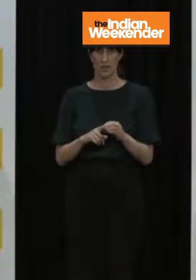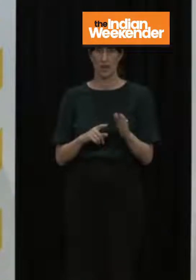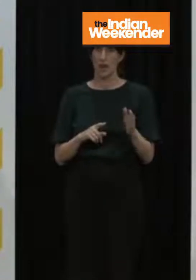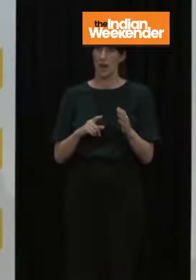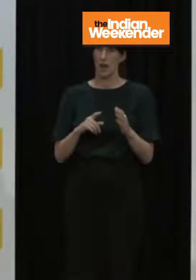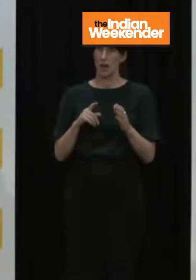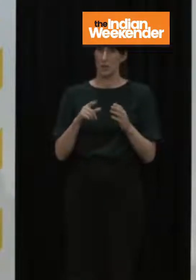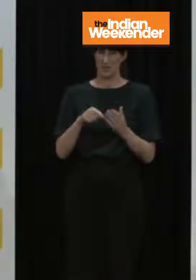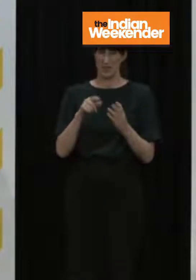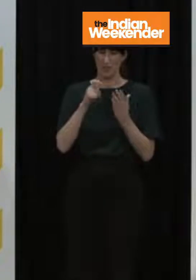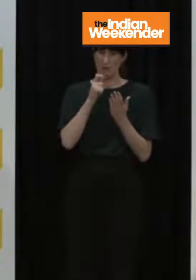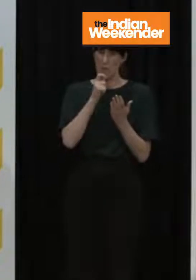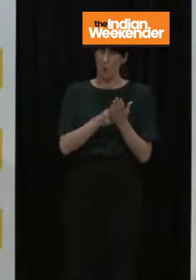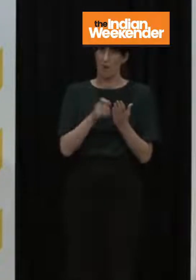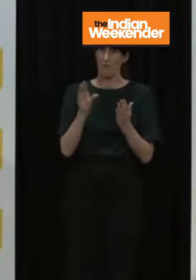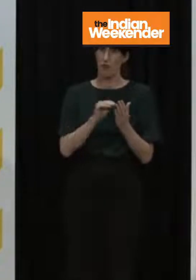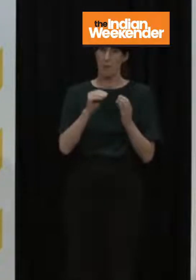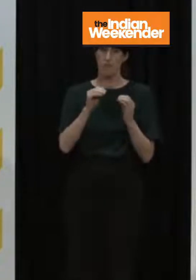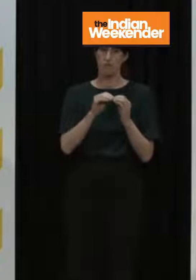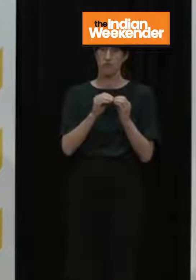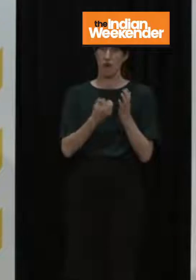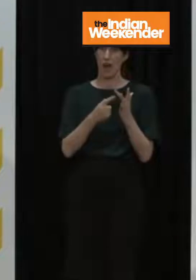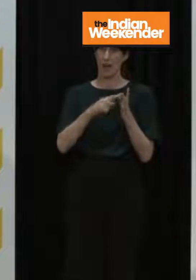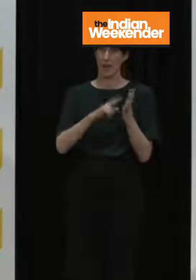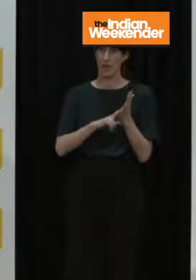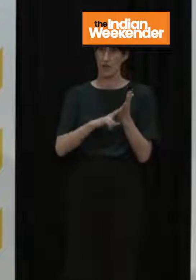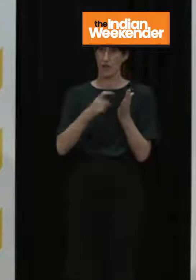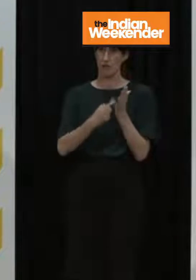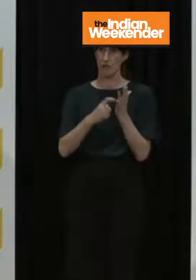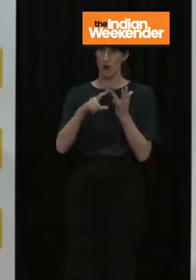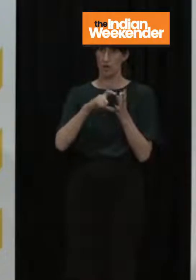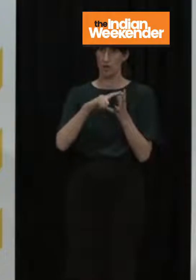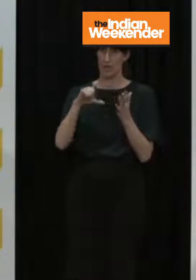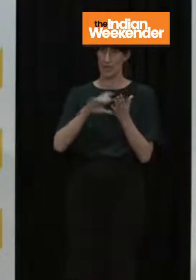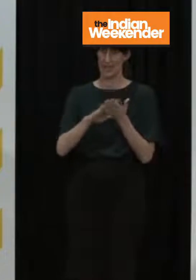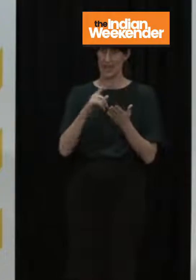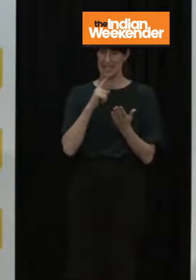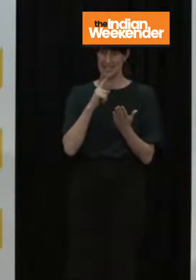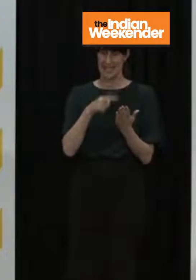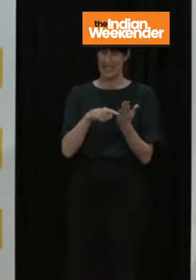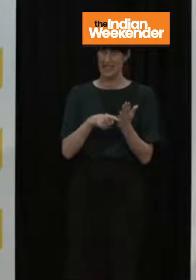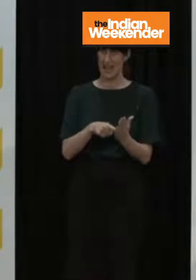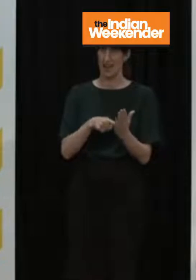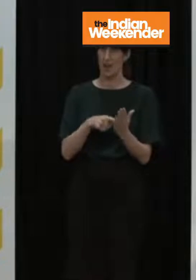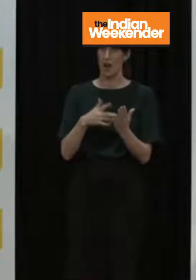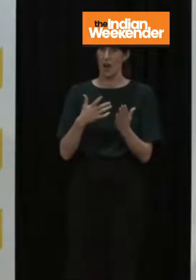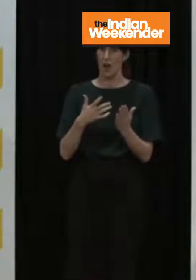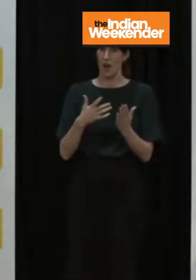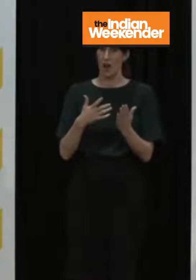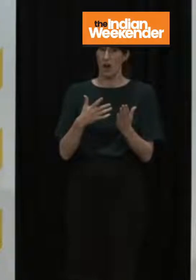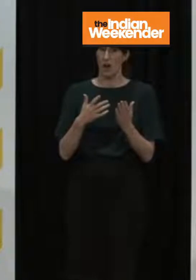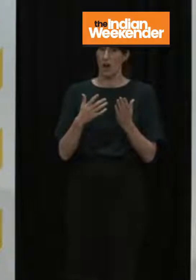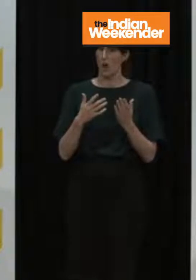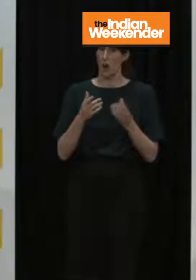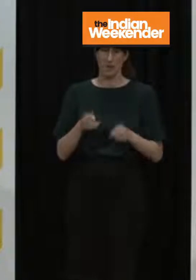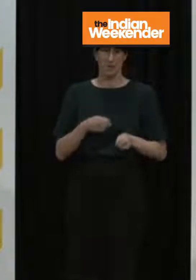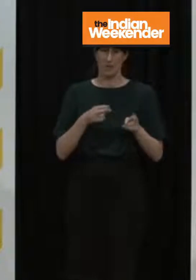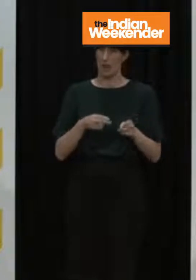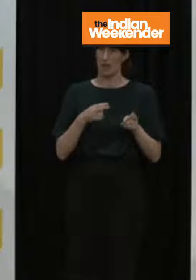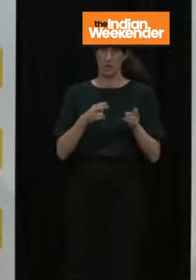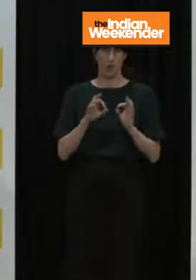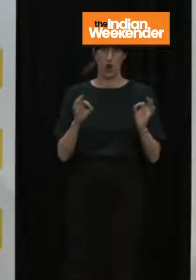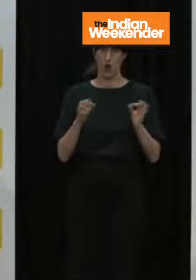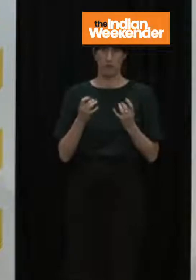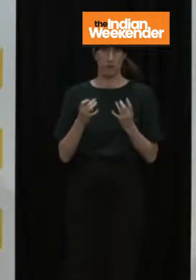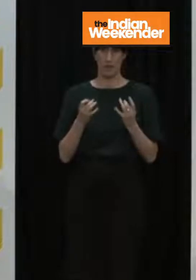Roche says the outbreak shows the, quote, very poor level of preparedness of hospitals for Delta. Delta emerged in the